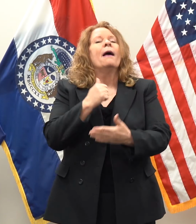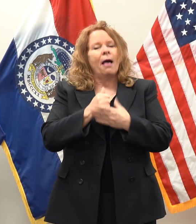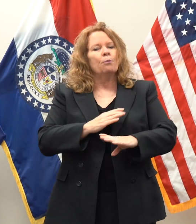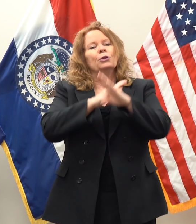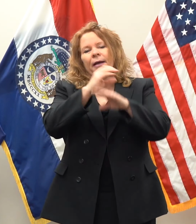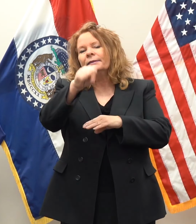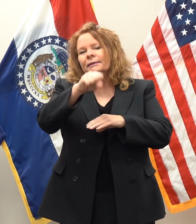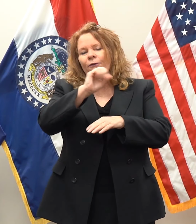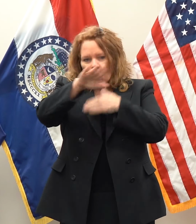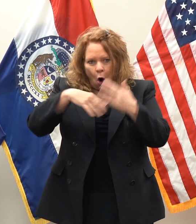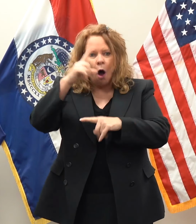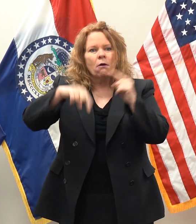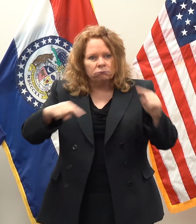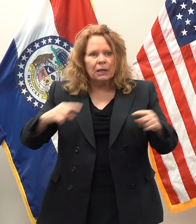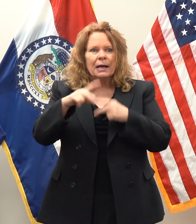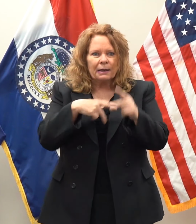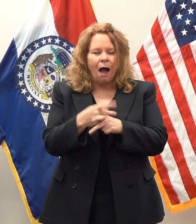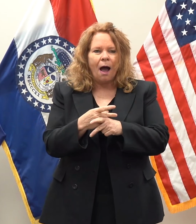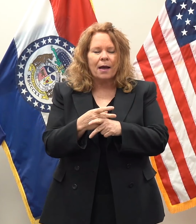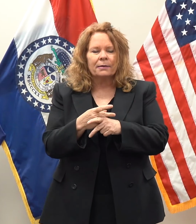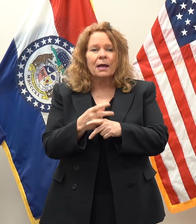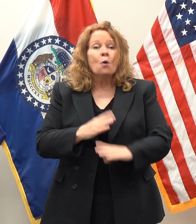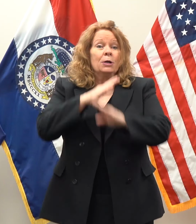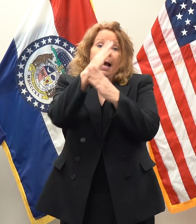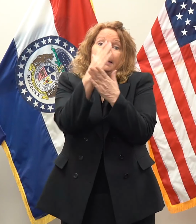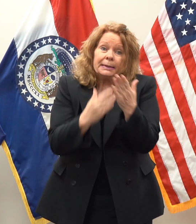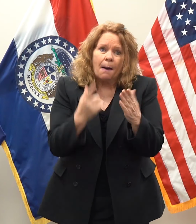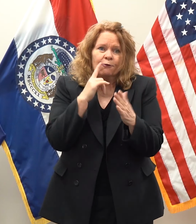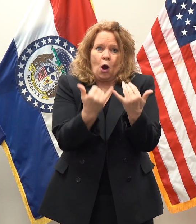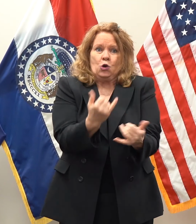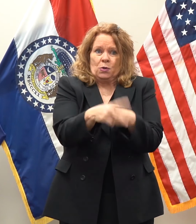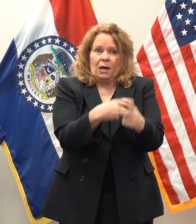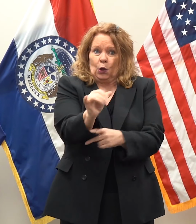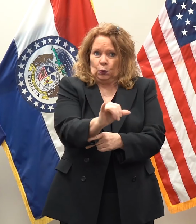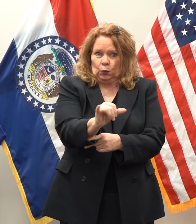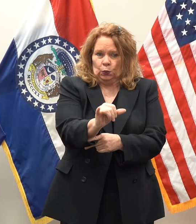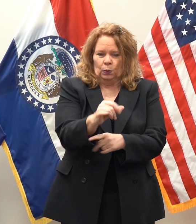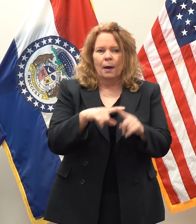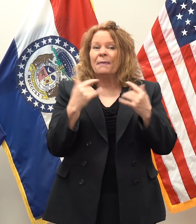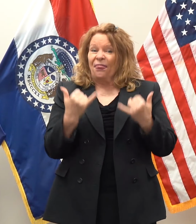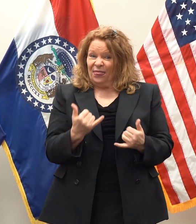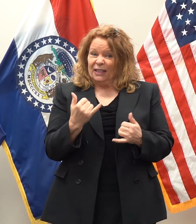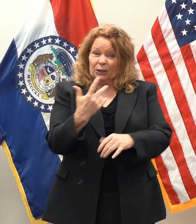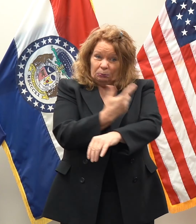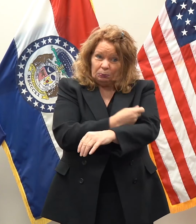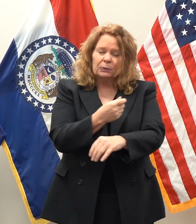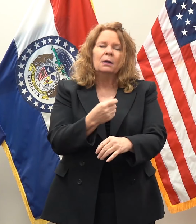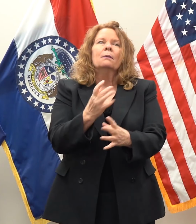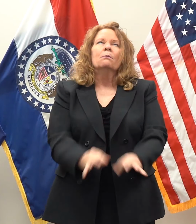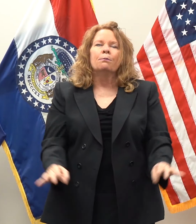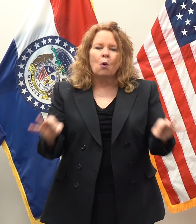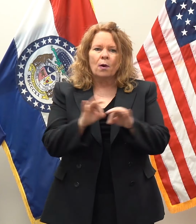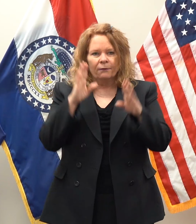all versions of COVID and will help some from the new variants. But it's important to get this booster because it's specifically designed for the BA4